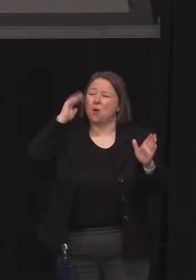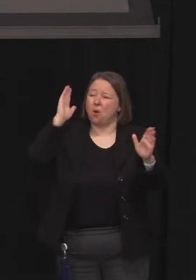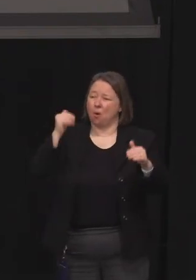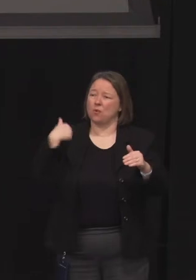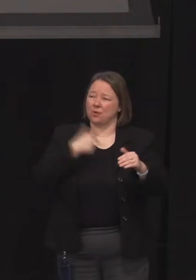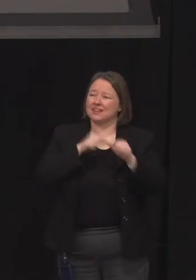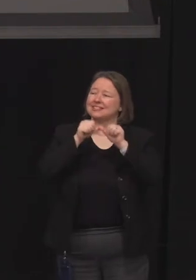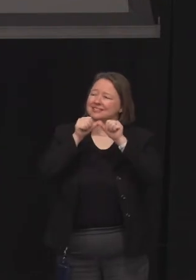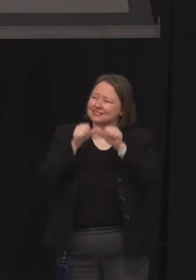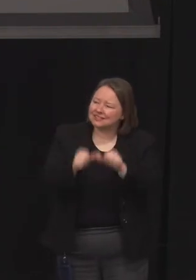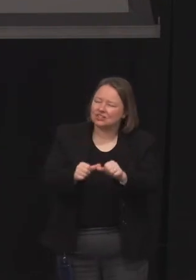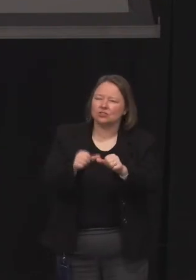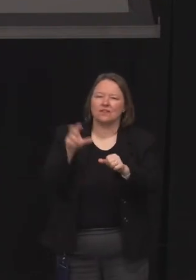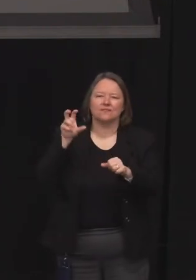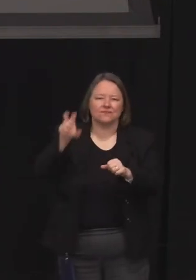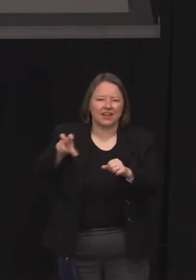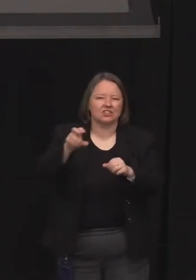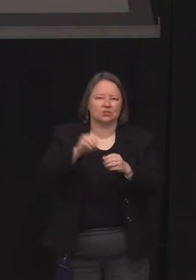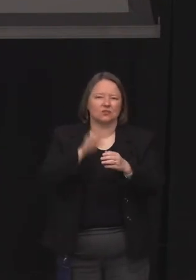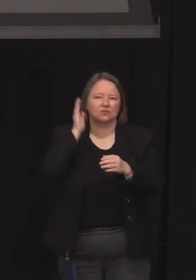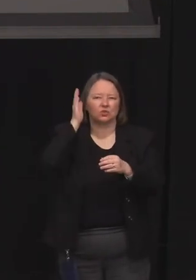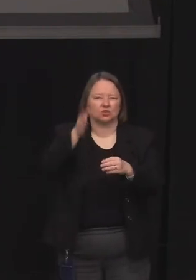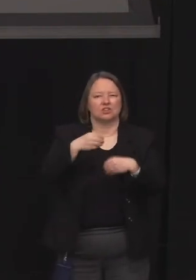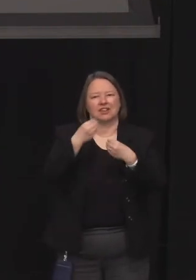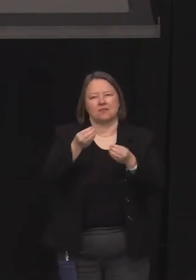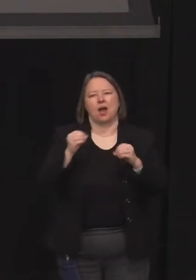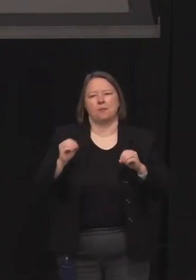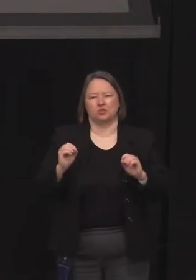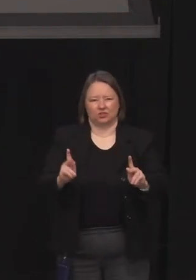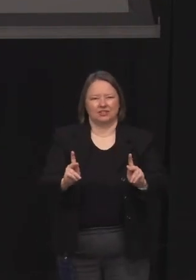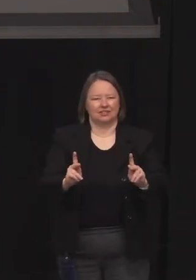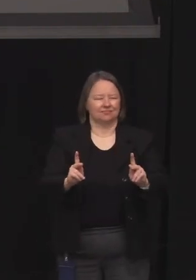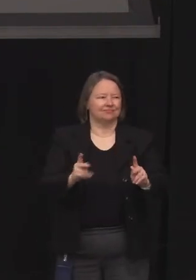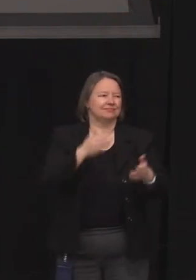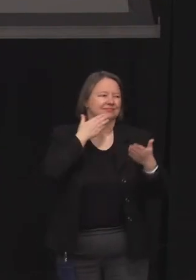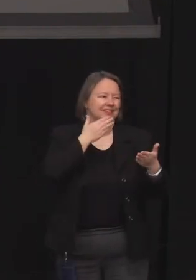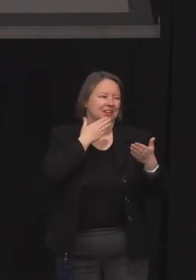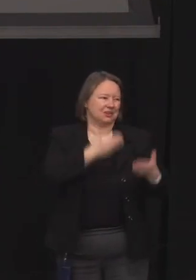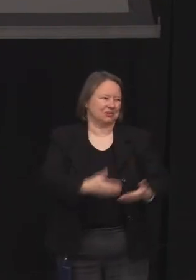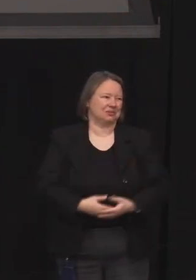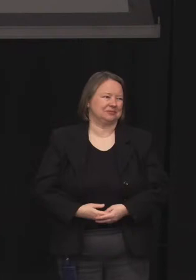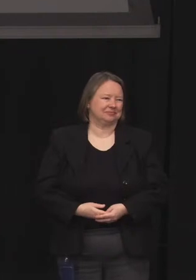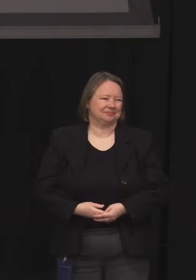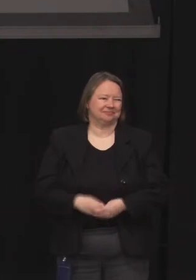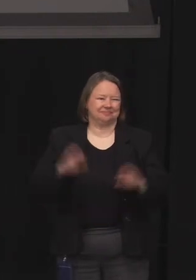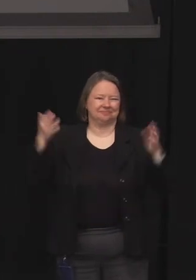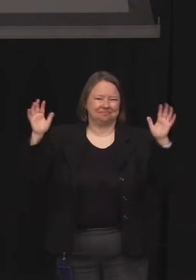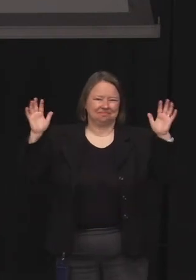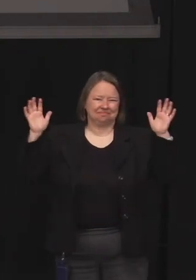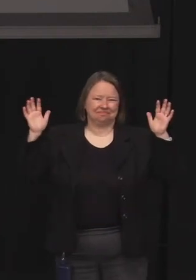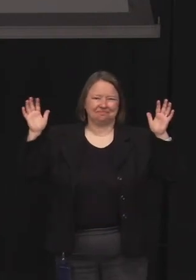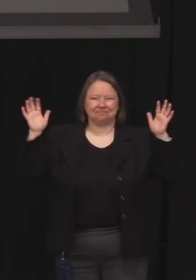we continue to invest in them to give them that opportunity. Thank you.